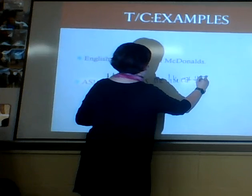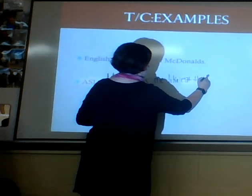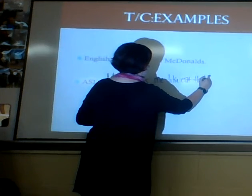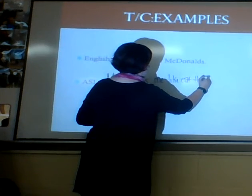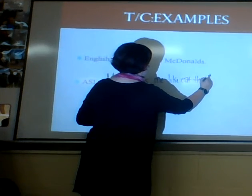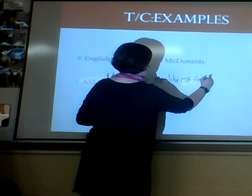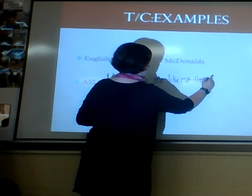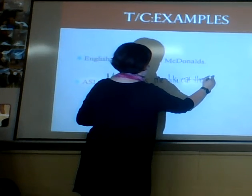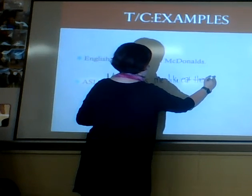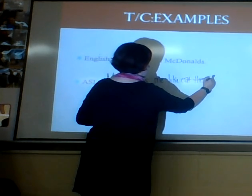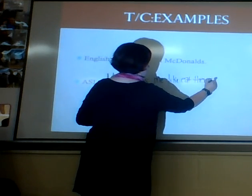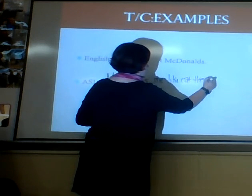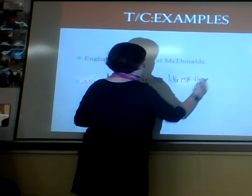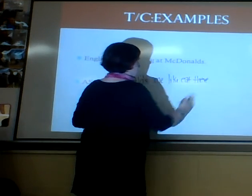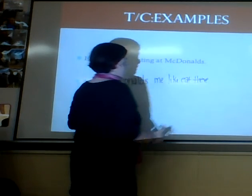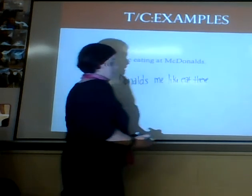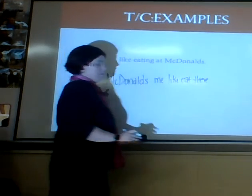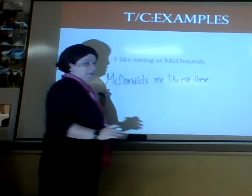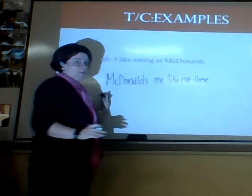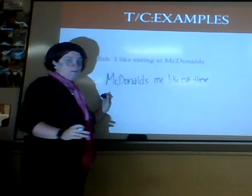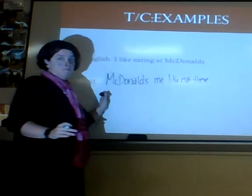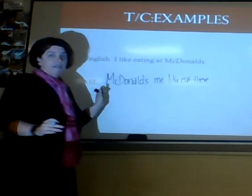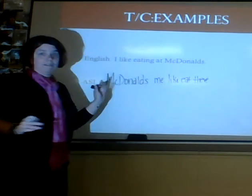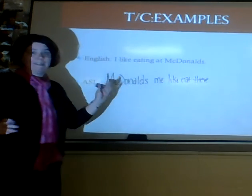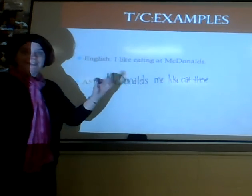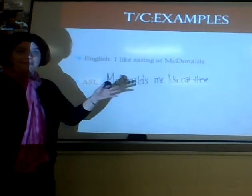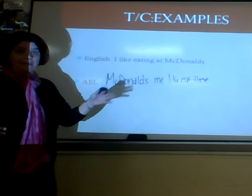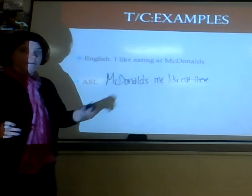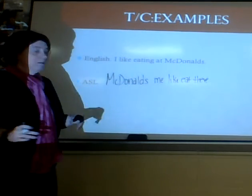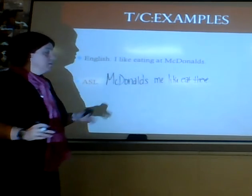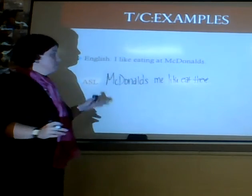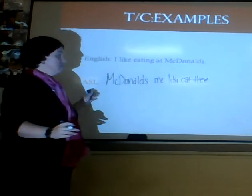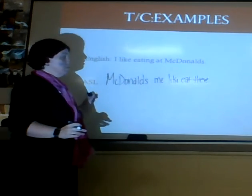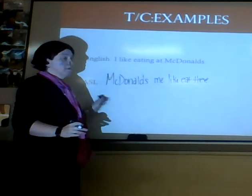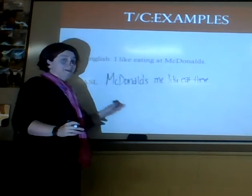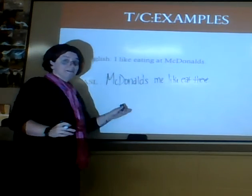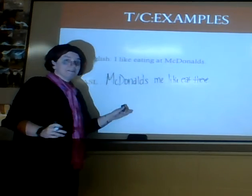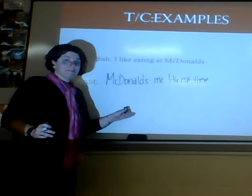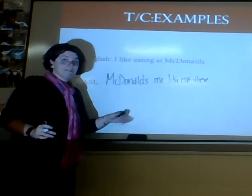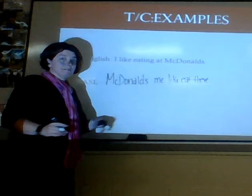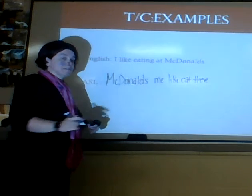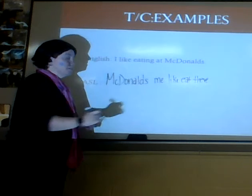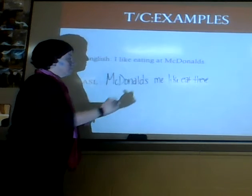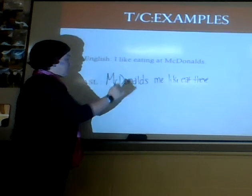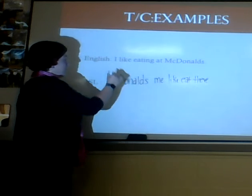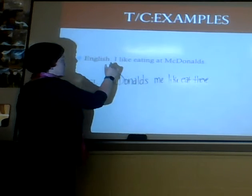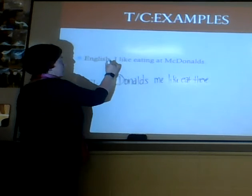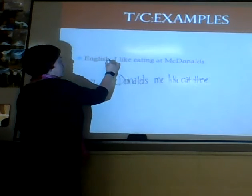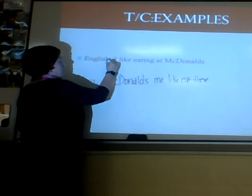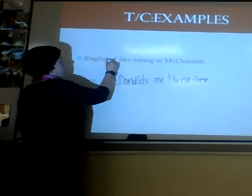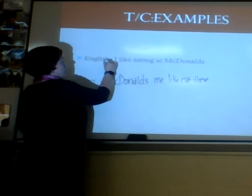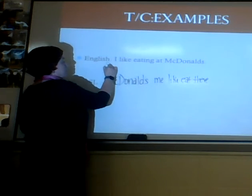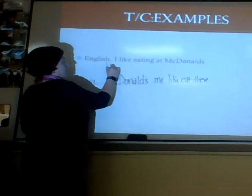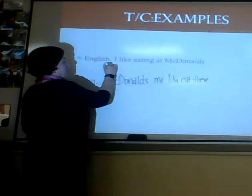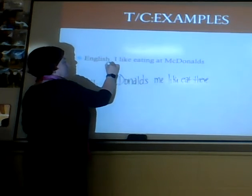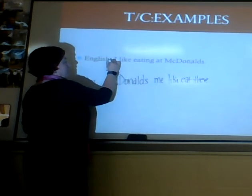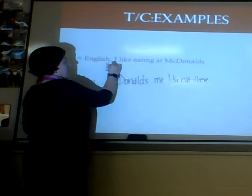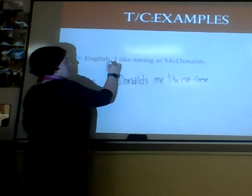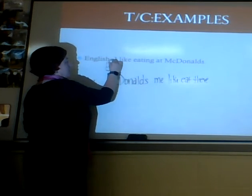there. Okay, because I don't want to eat McDonald's, I like to eat there. So there's my ASL sentence in topic comment. So then I'm going to put my EBR up